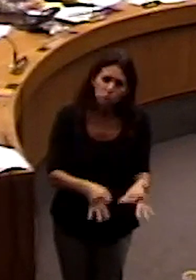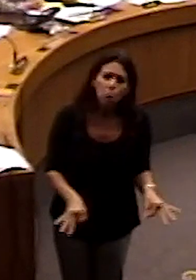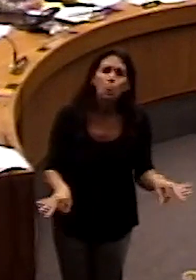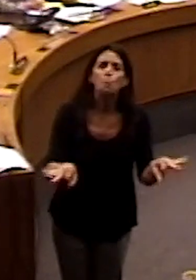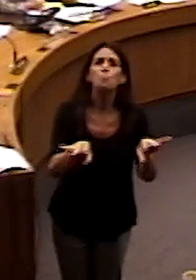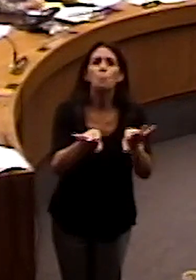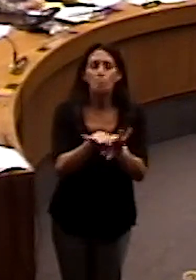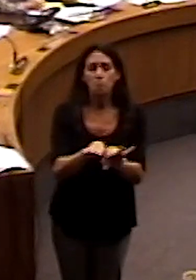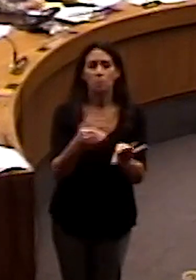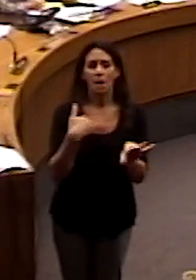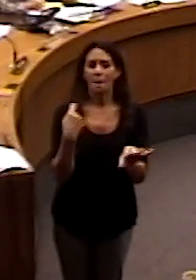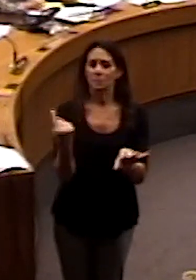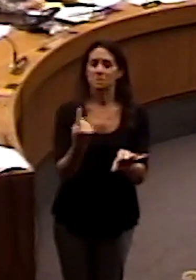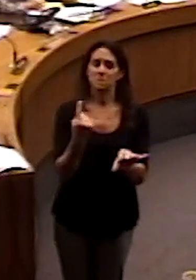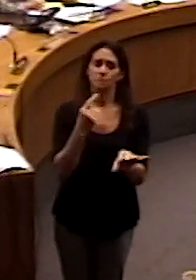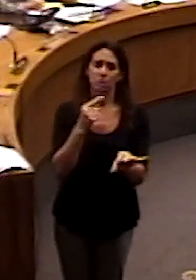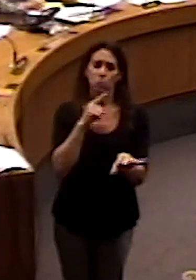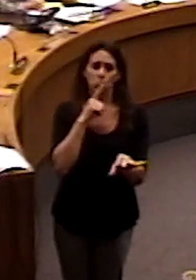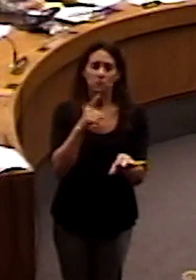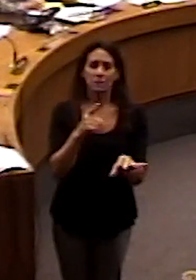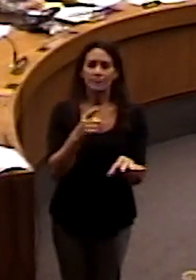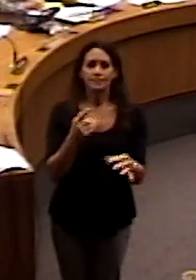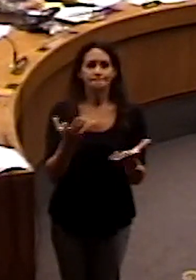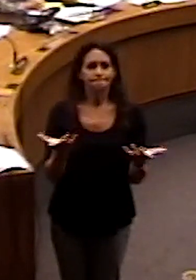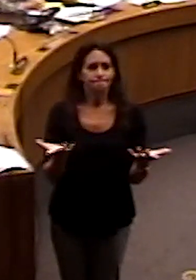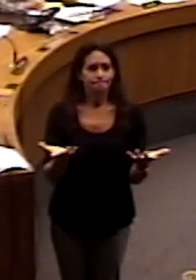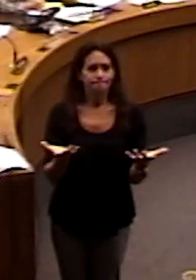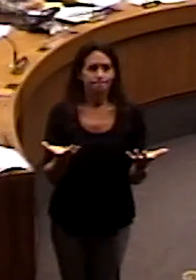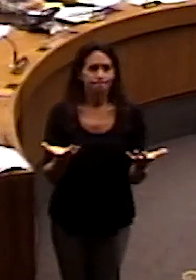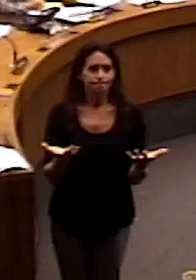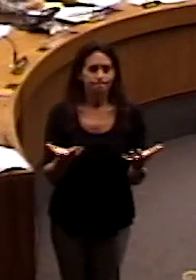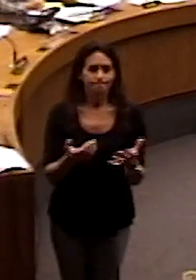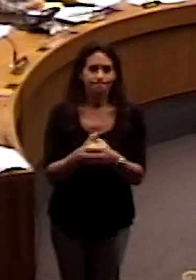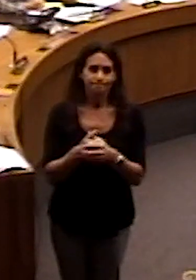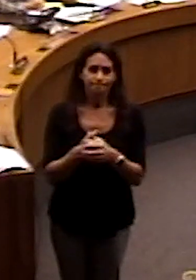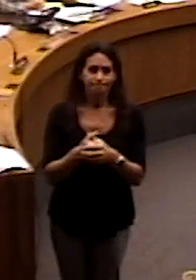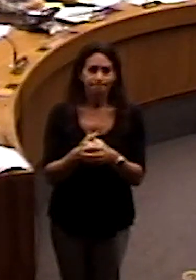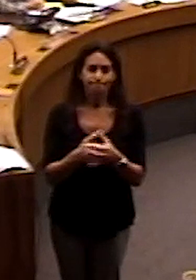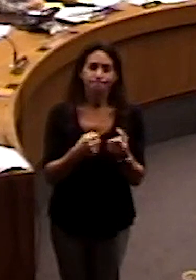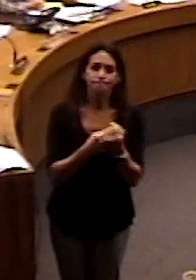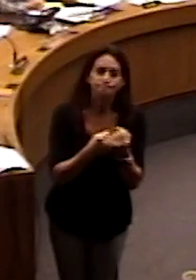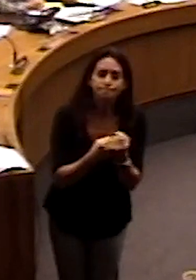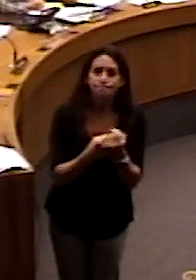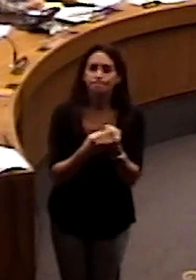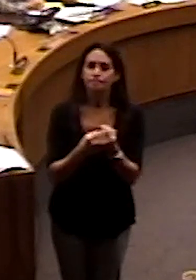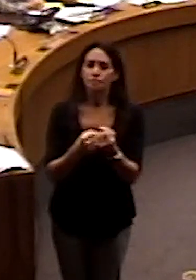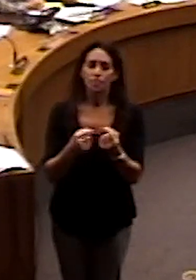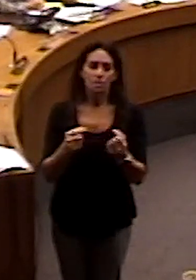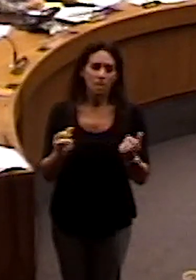have someone there that would be an encouragement and